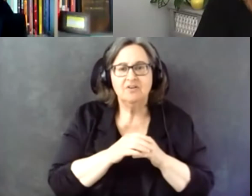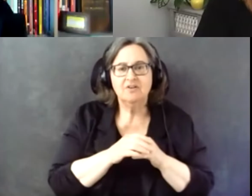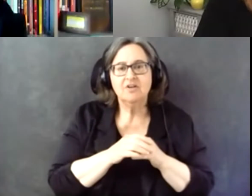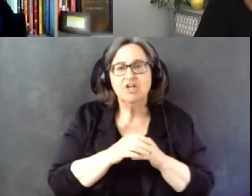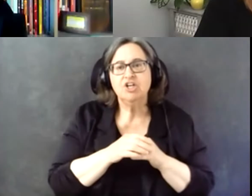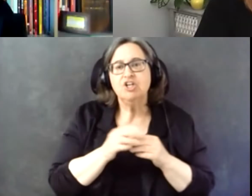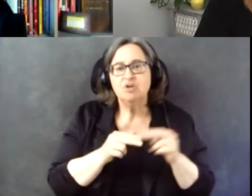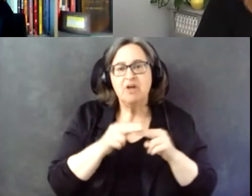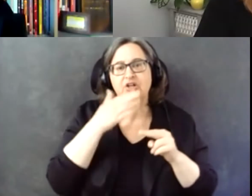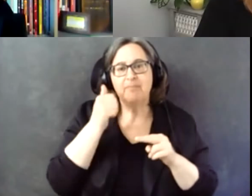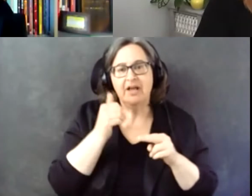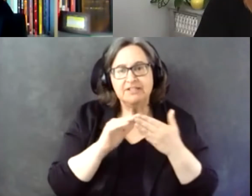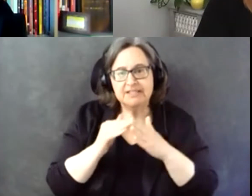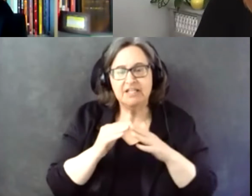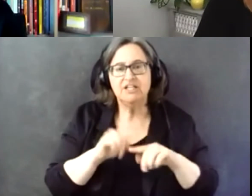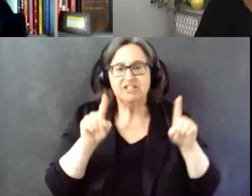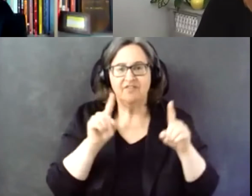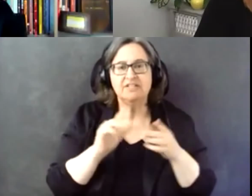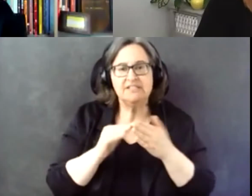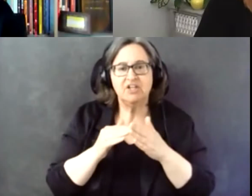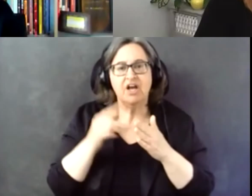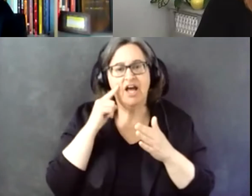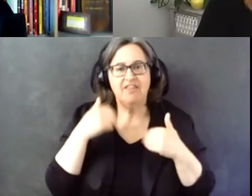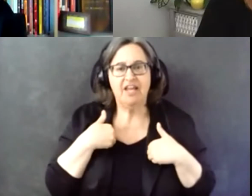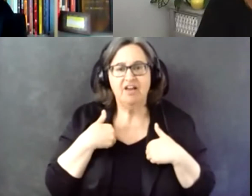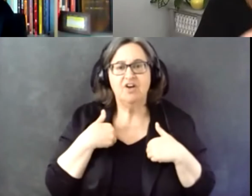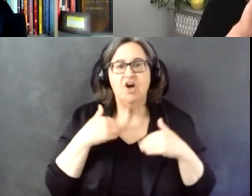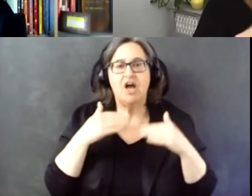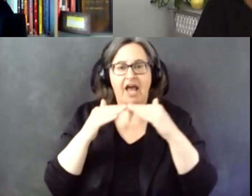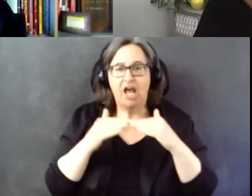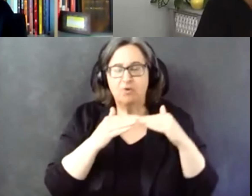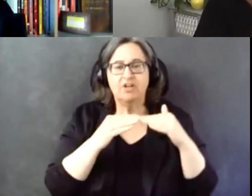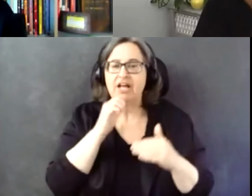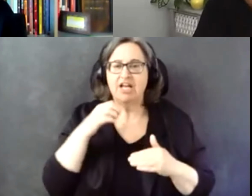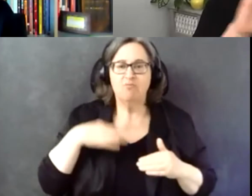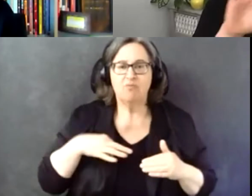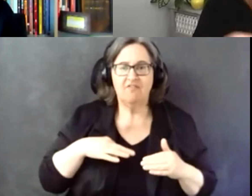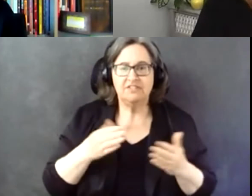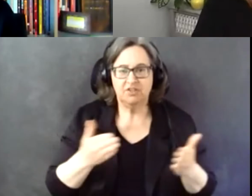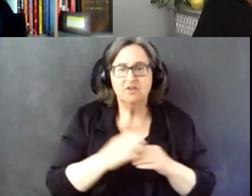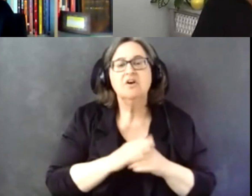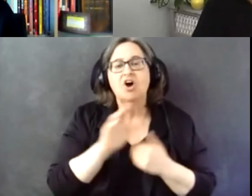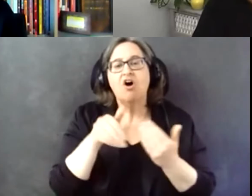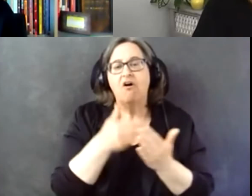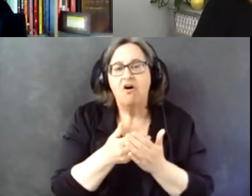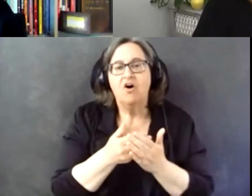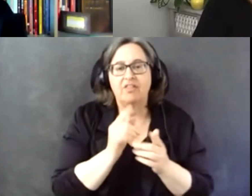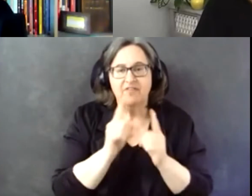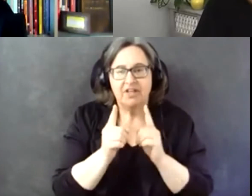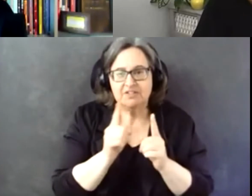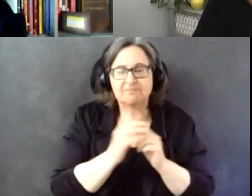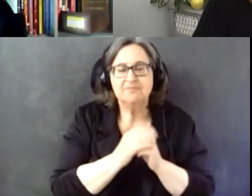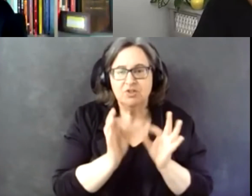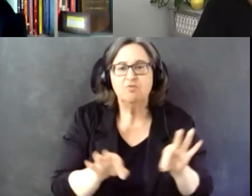city and a different city and you know i think having equity and non-profits at the table centered in these conversations all of those conversations will be super